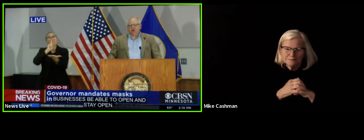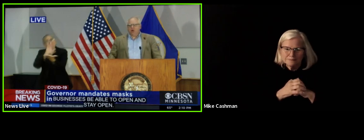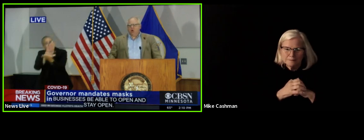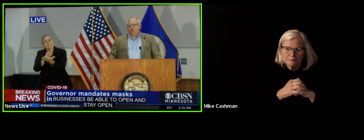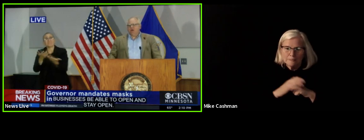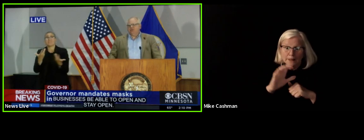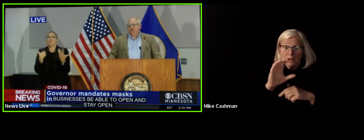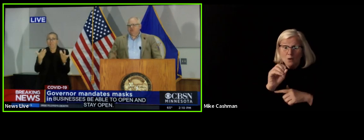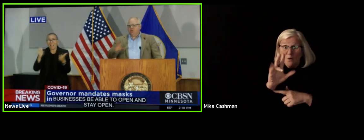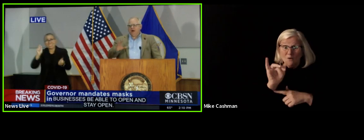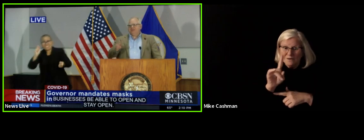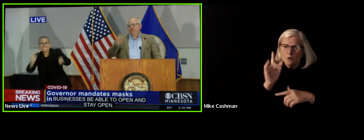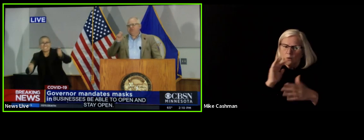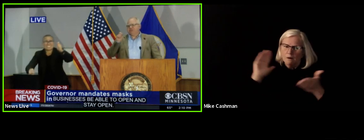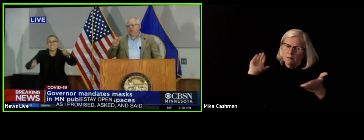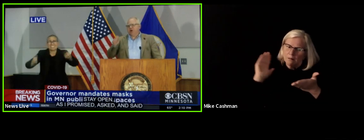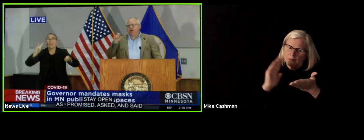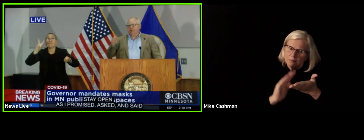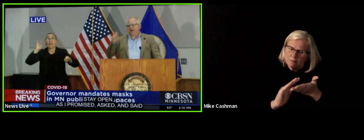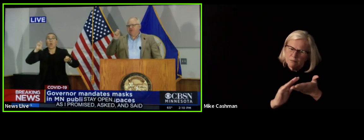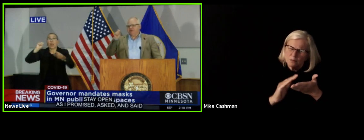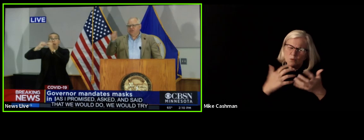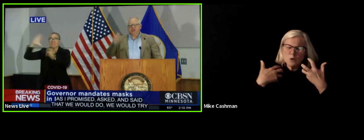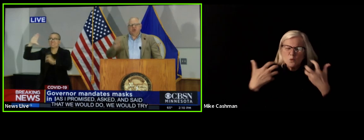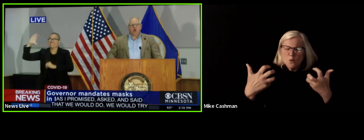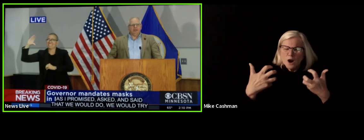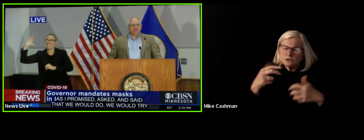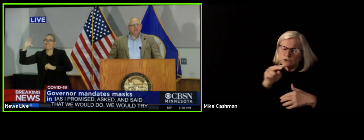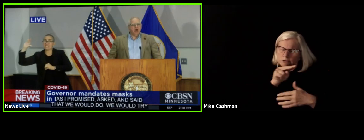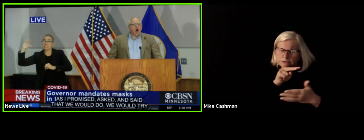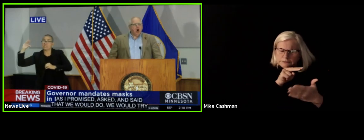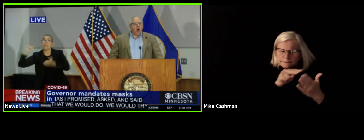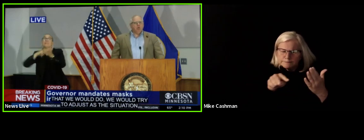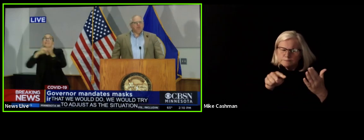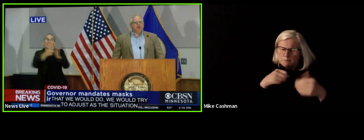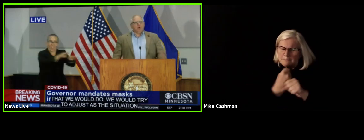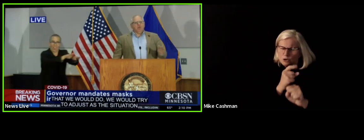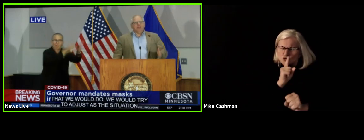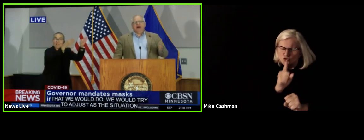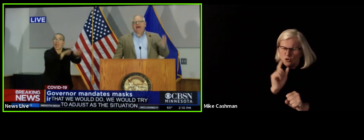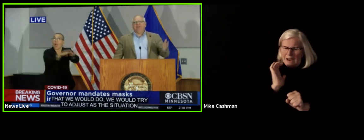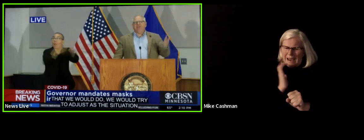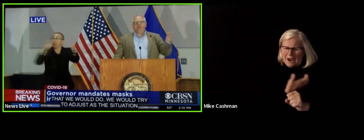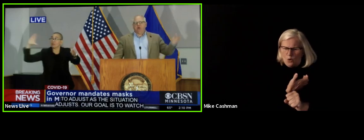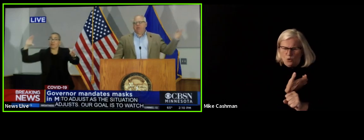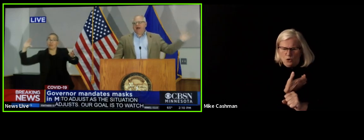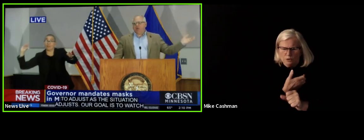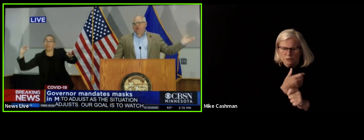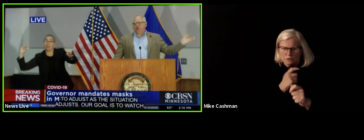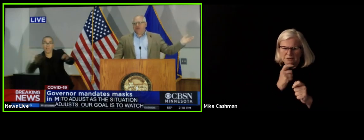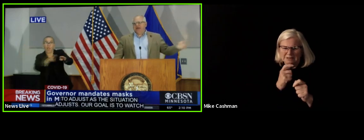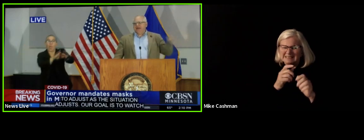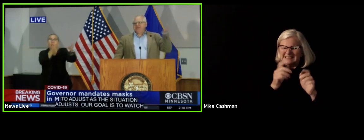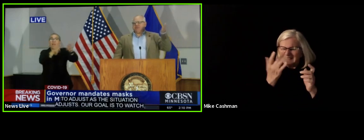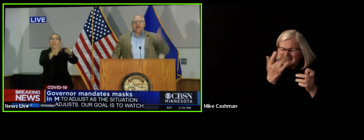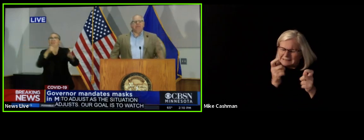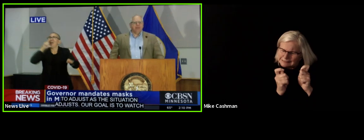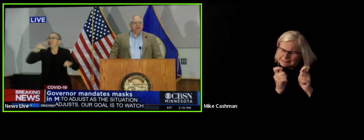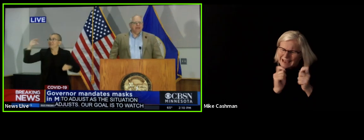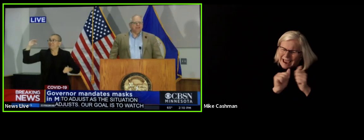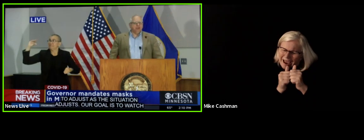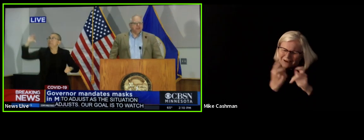And our goal is to watch and be smart about strategic openings, all with the goal of not having to go backwards. And this